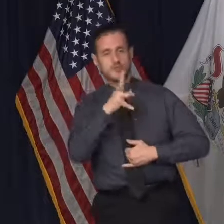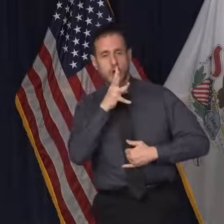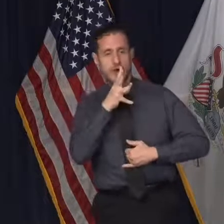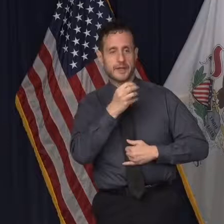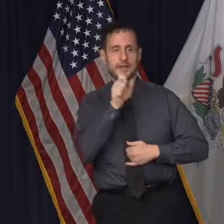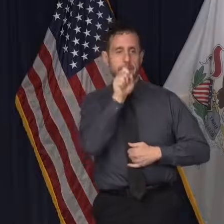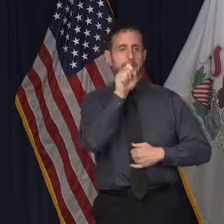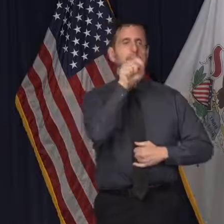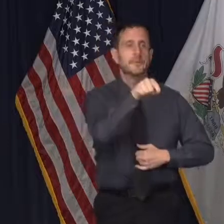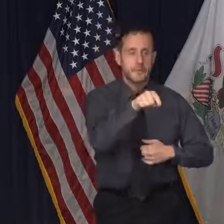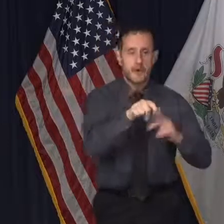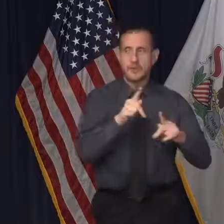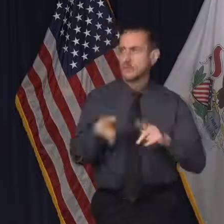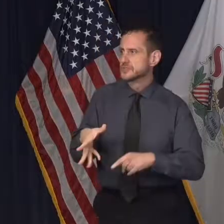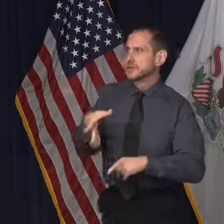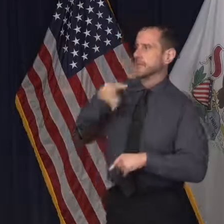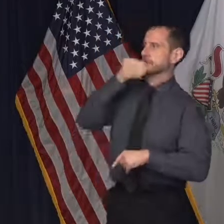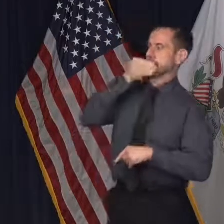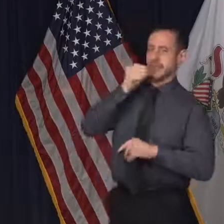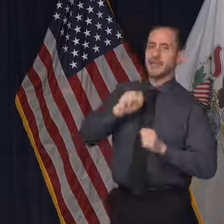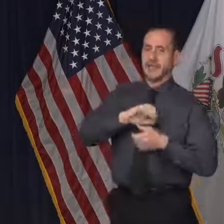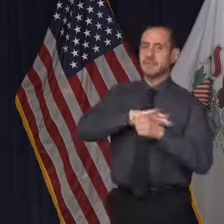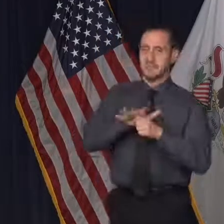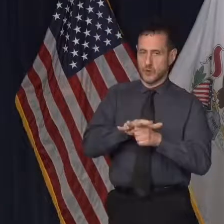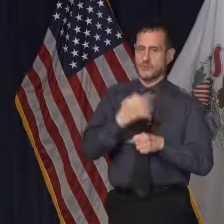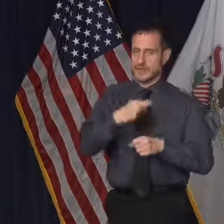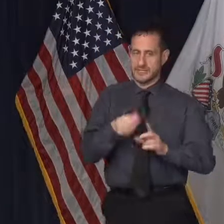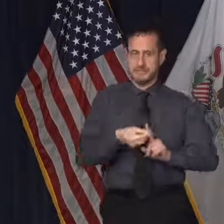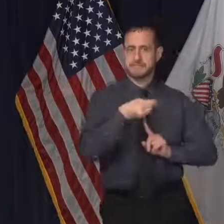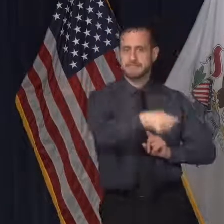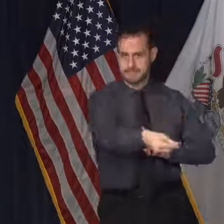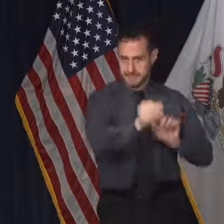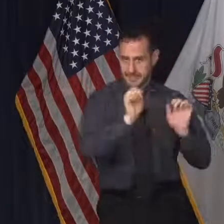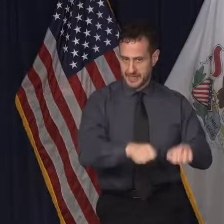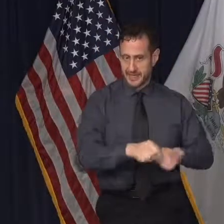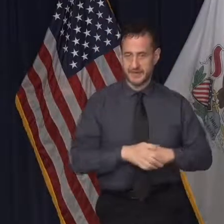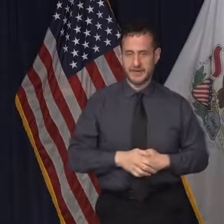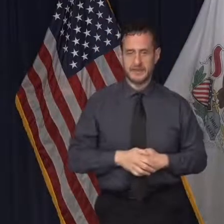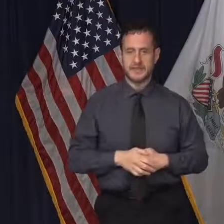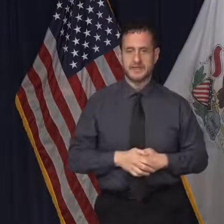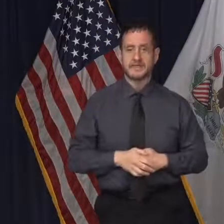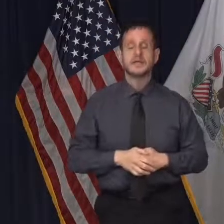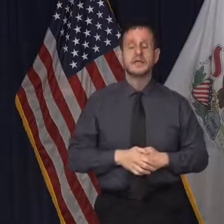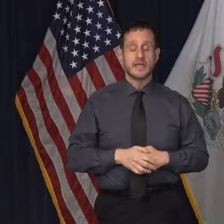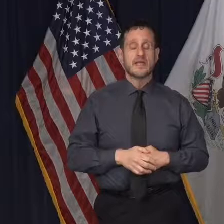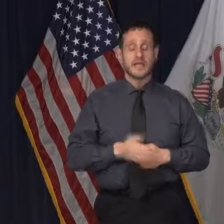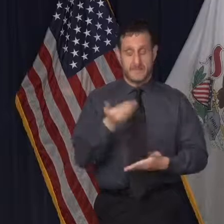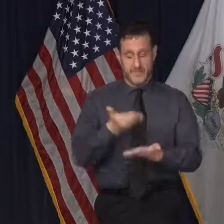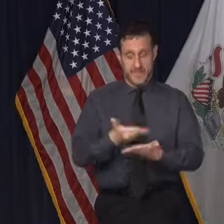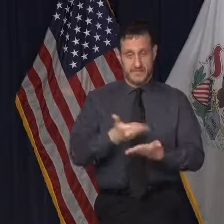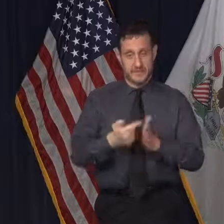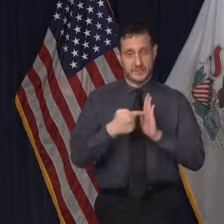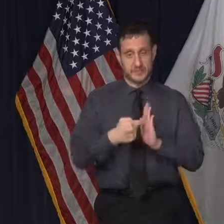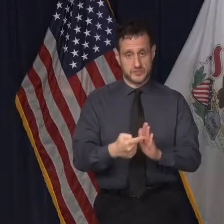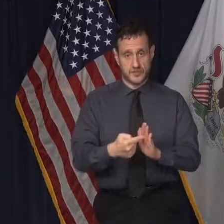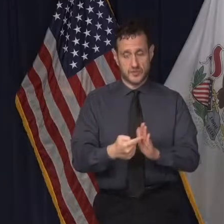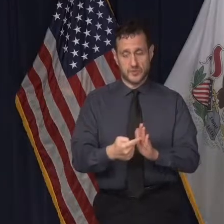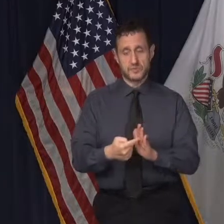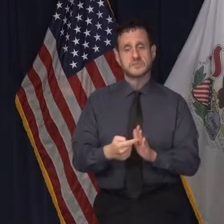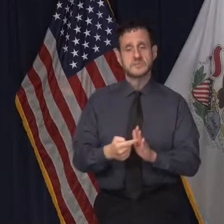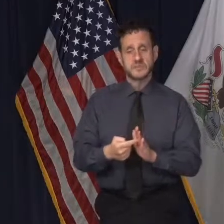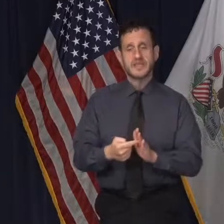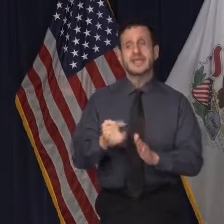entitled Face Masks Against COVID-19 states that the available evidence suggests that near